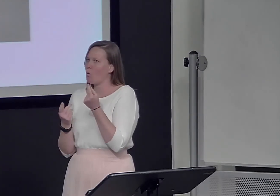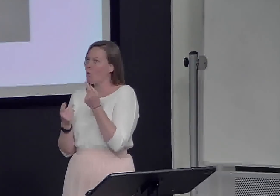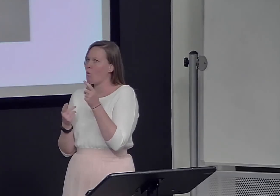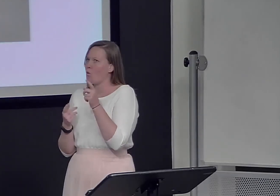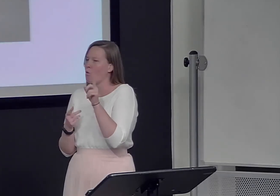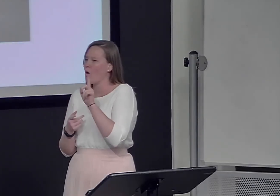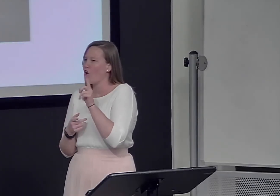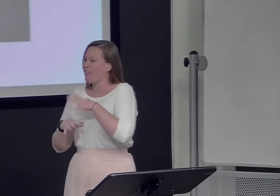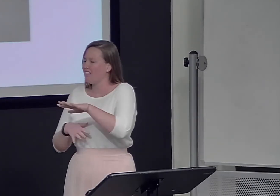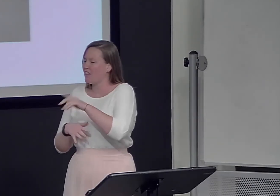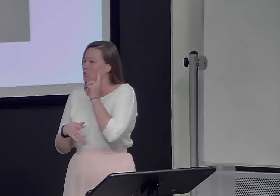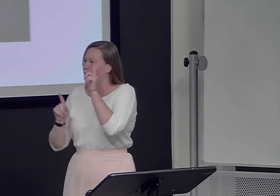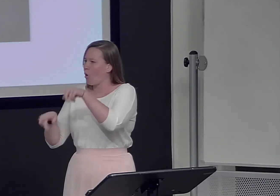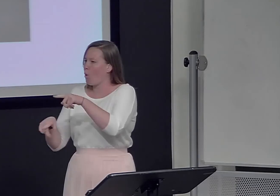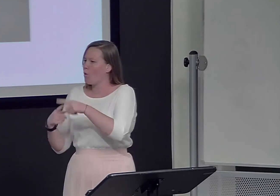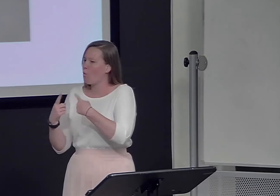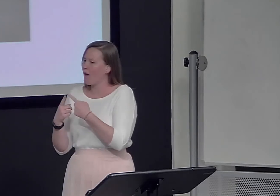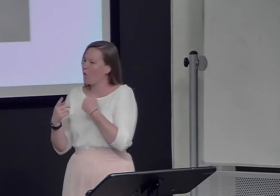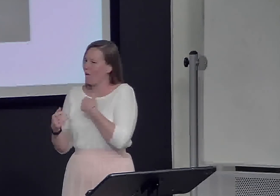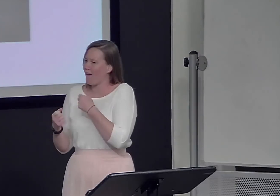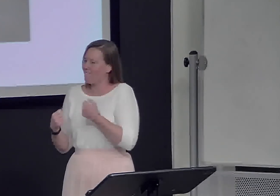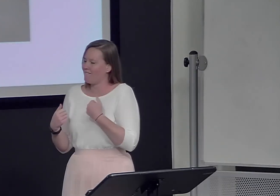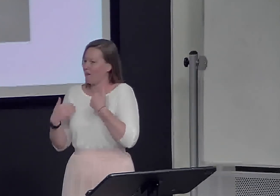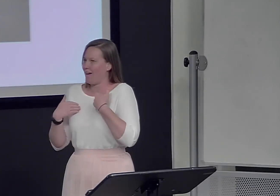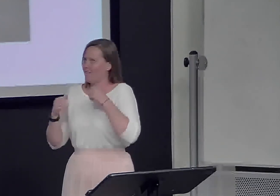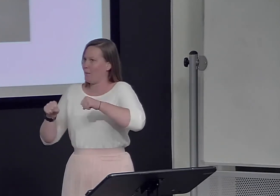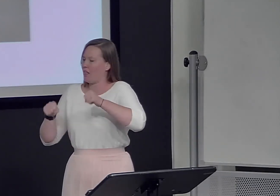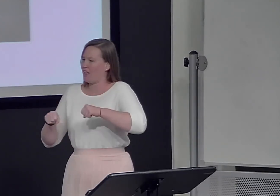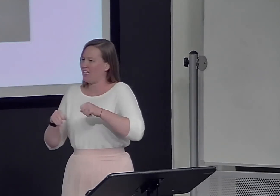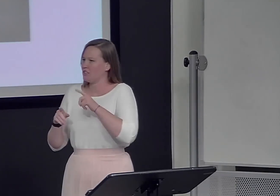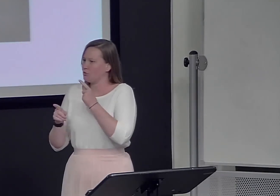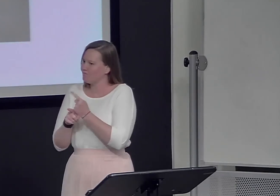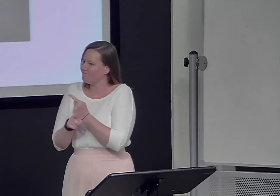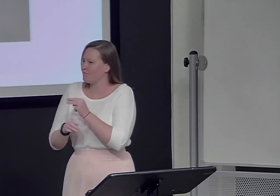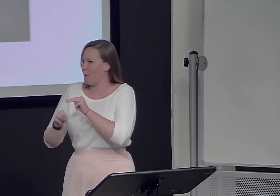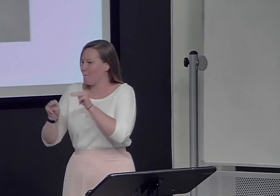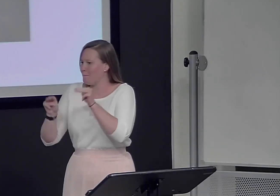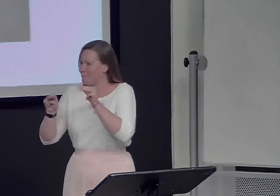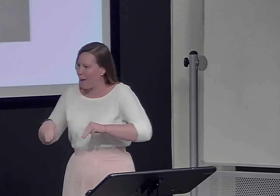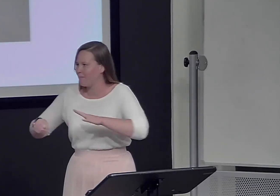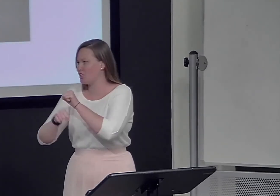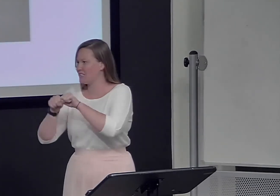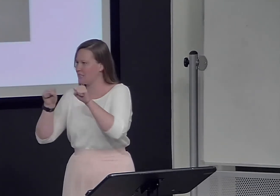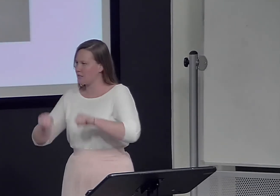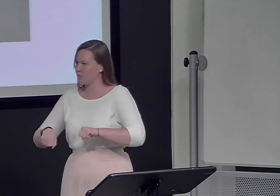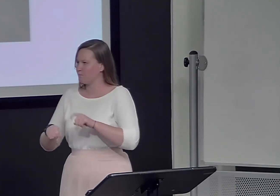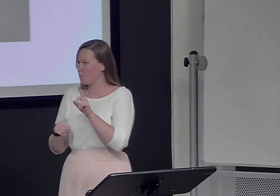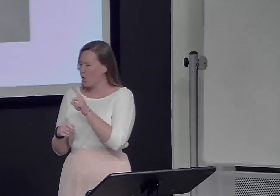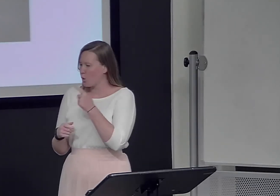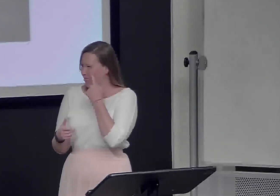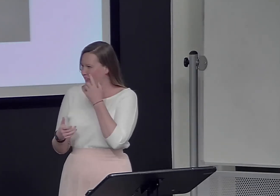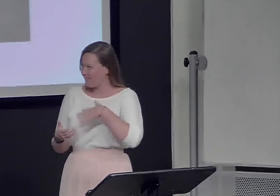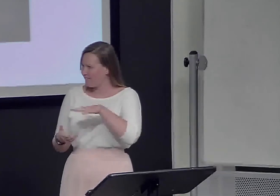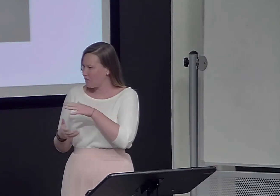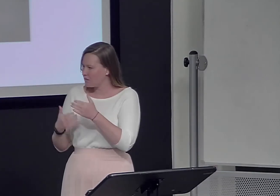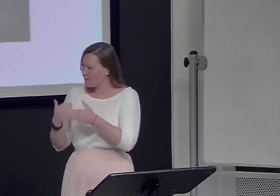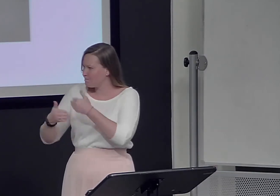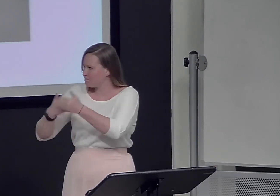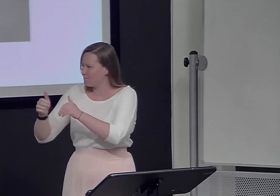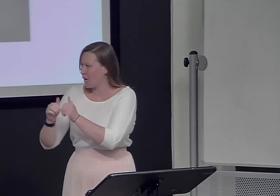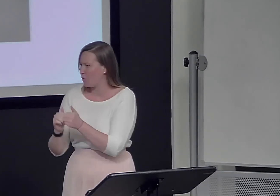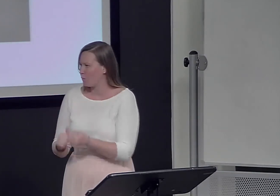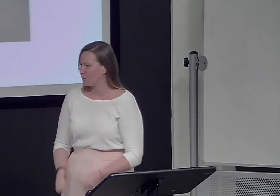curious about your thoughts about where the field might go and where we have capabilities to map, or when we might have the